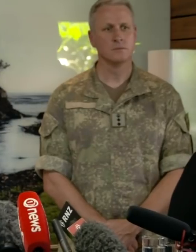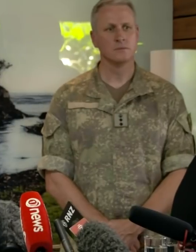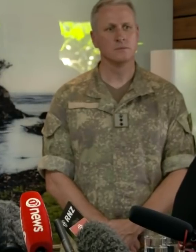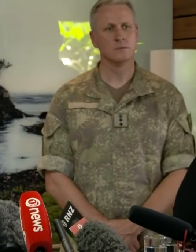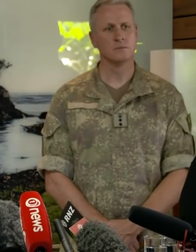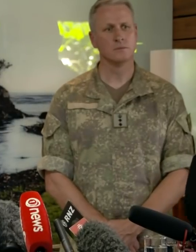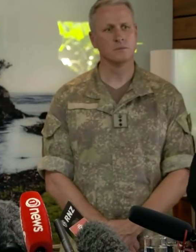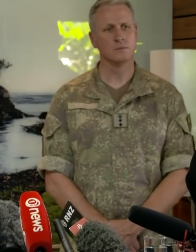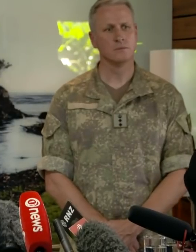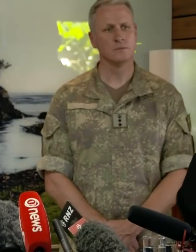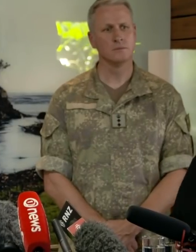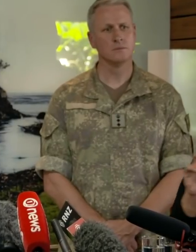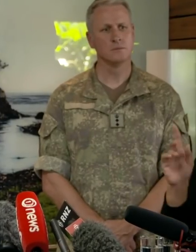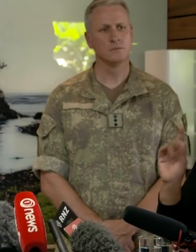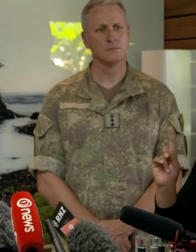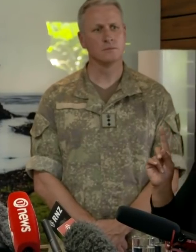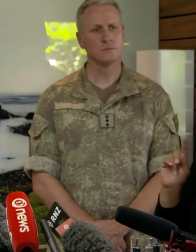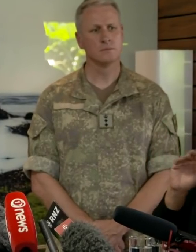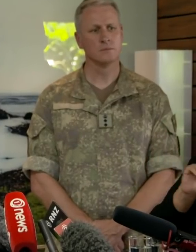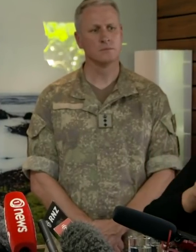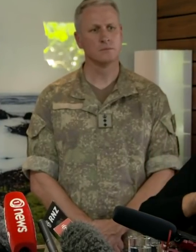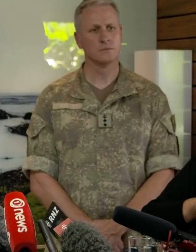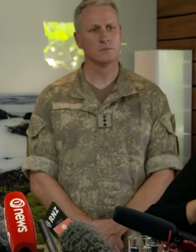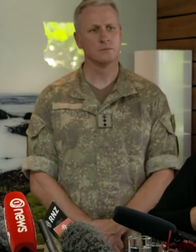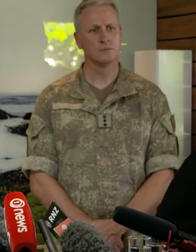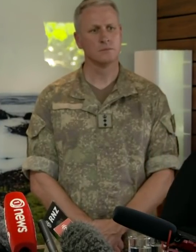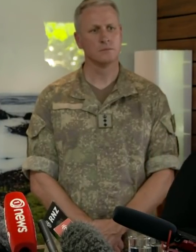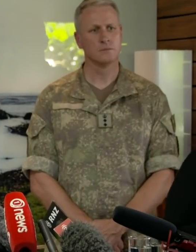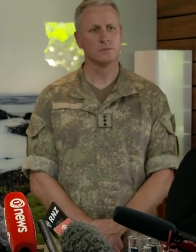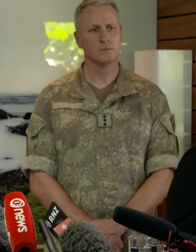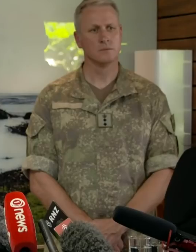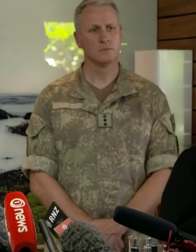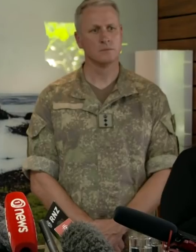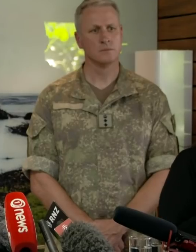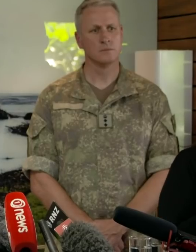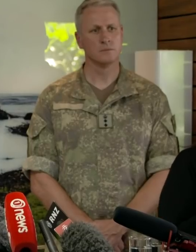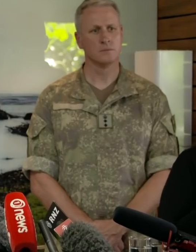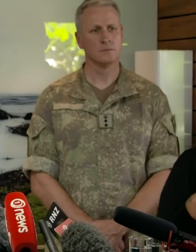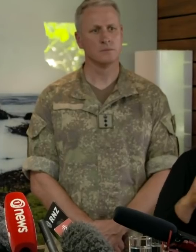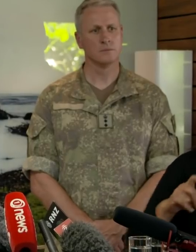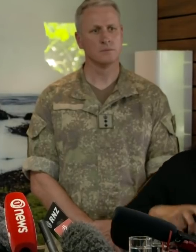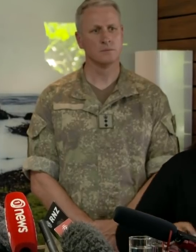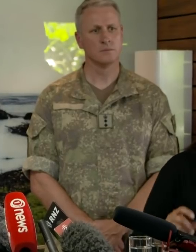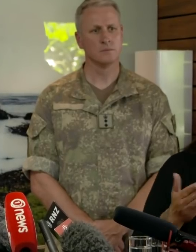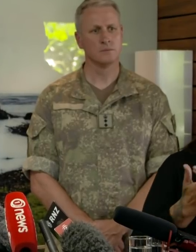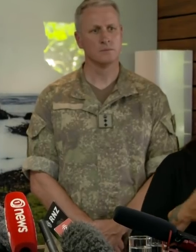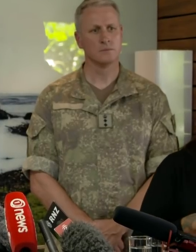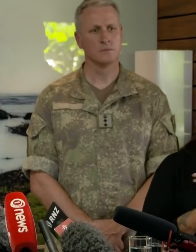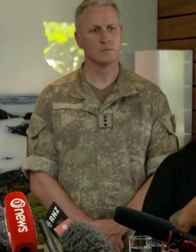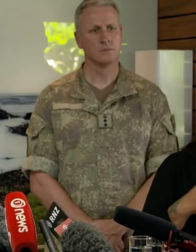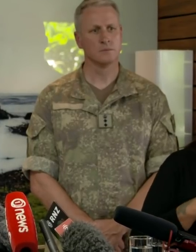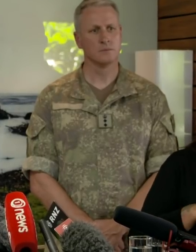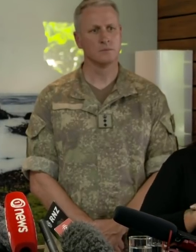join you. But on that point, we heard in the previous press conferences that the risk might mean that you can't stay on the island long enough to carry out the full